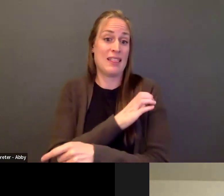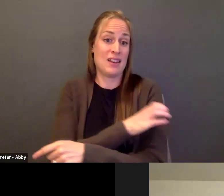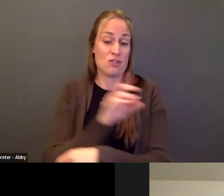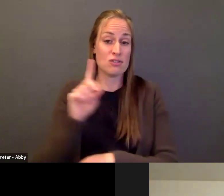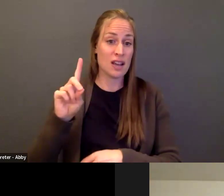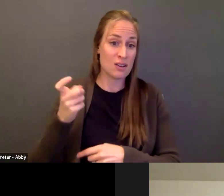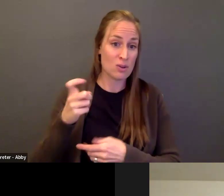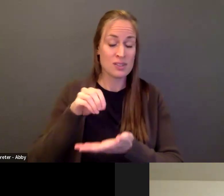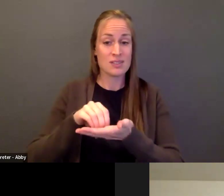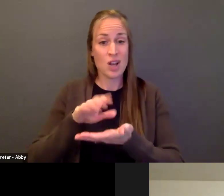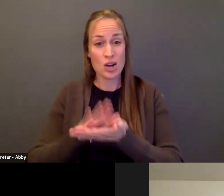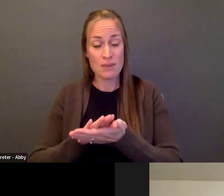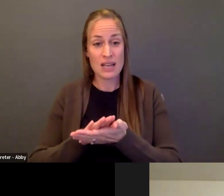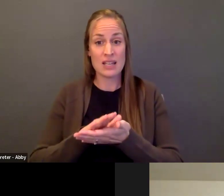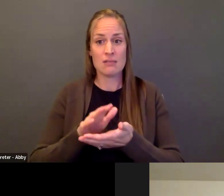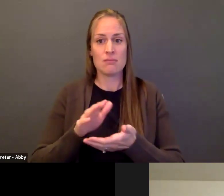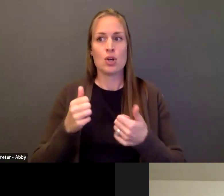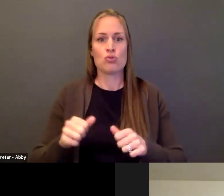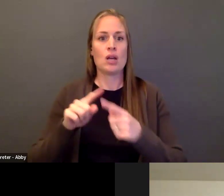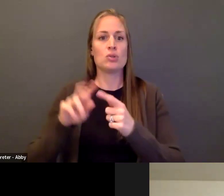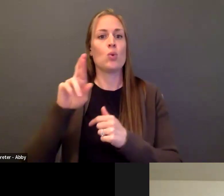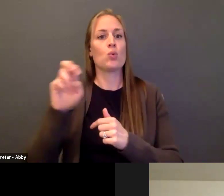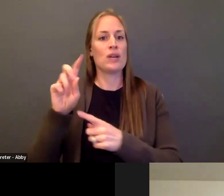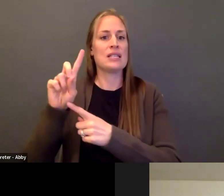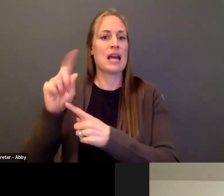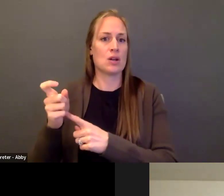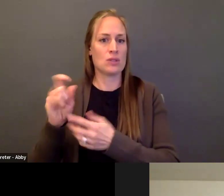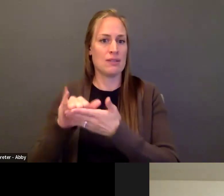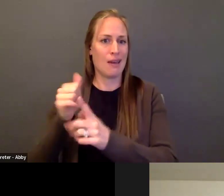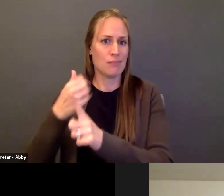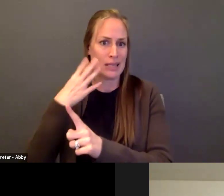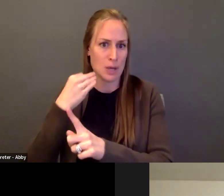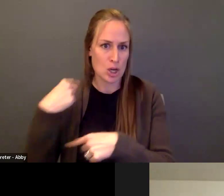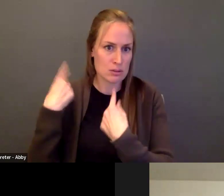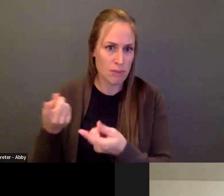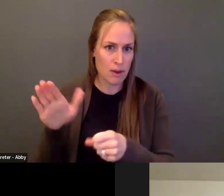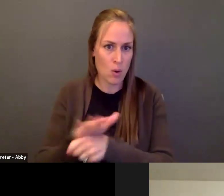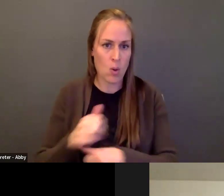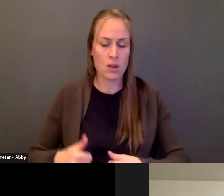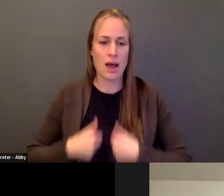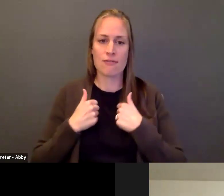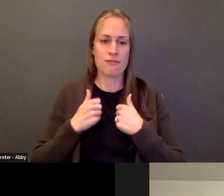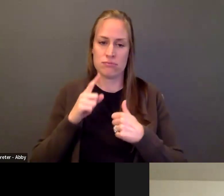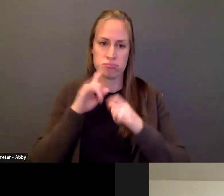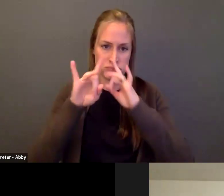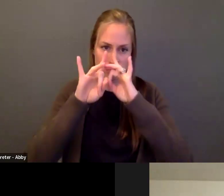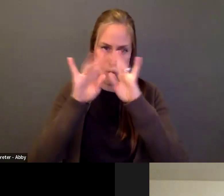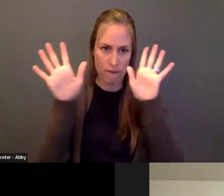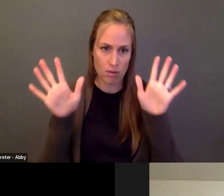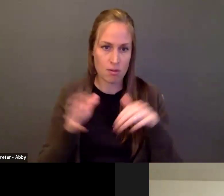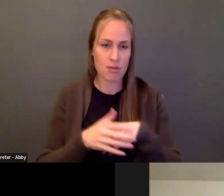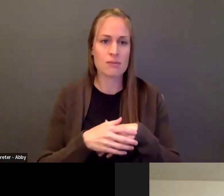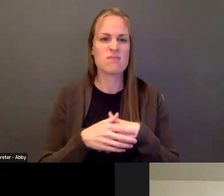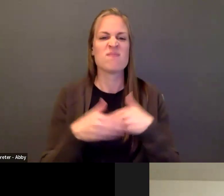trying to get them re-diagnosed for something that's been in their record their entire life is an absolute nightmare. So